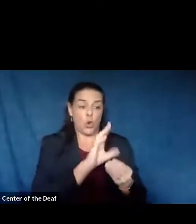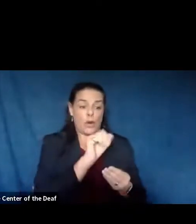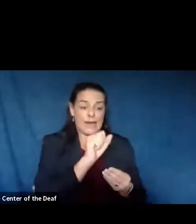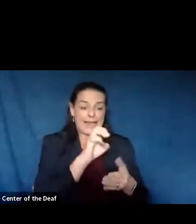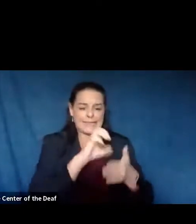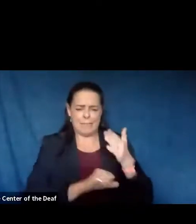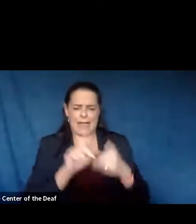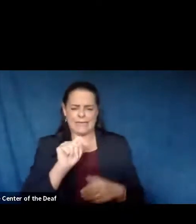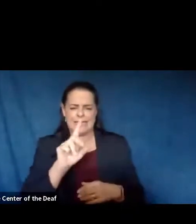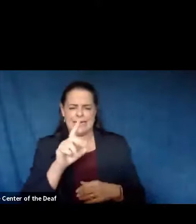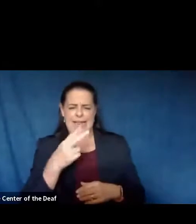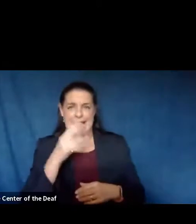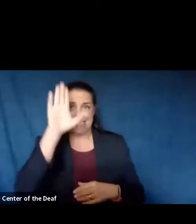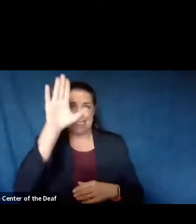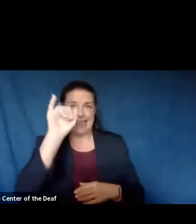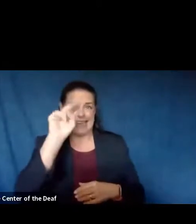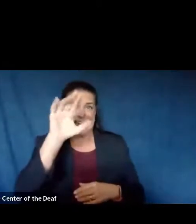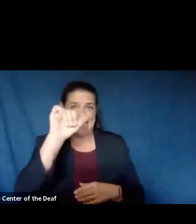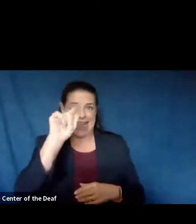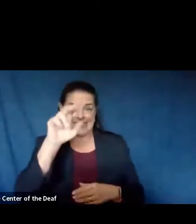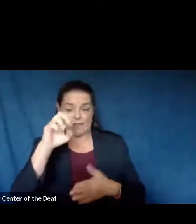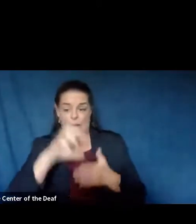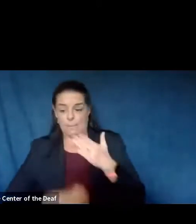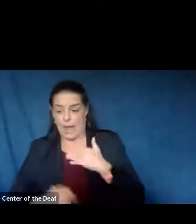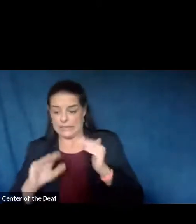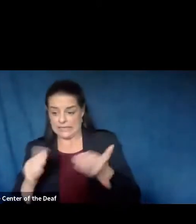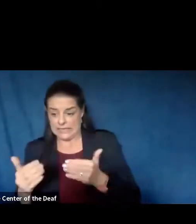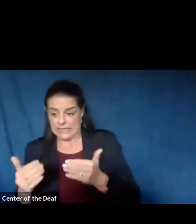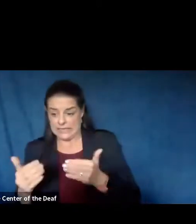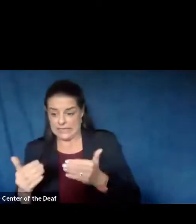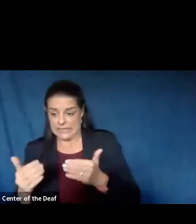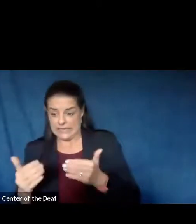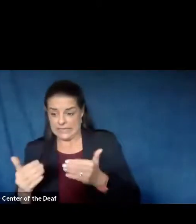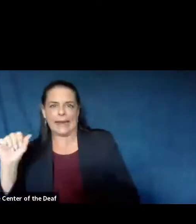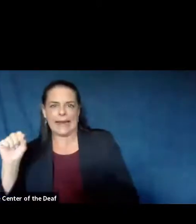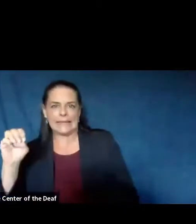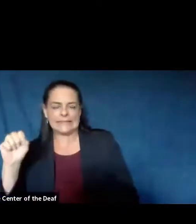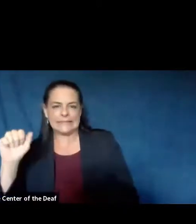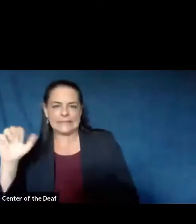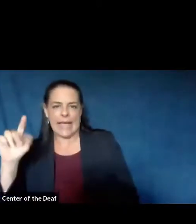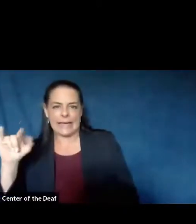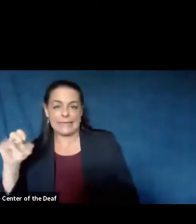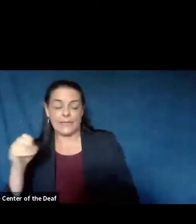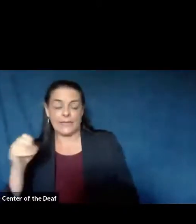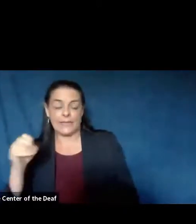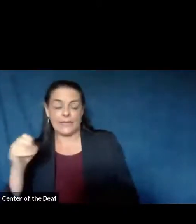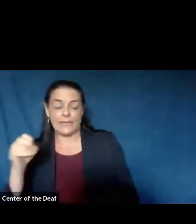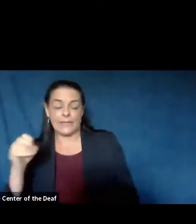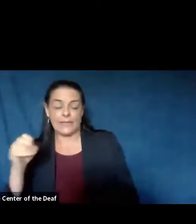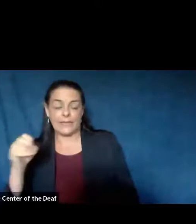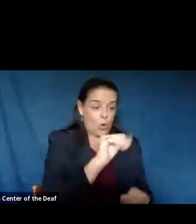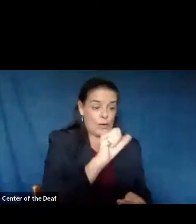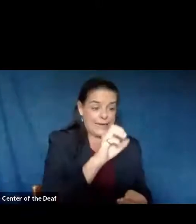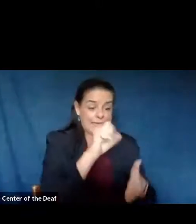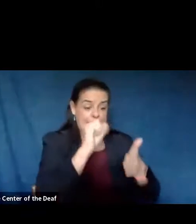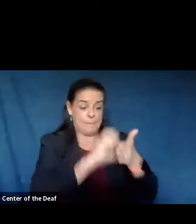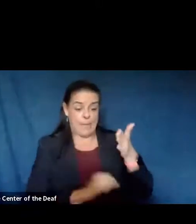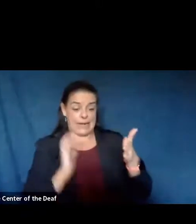TDH and active cases minus our deaths equaled the active cases. And now it's the total cases minus